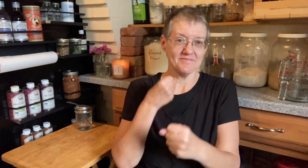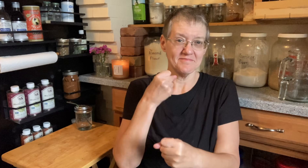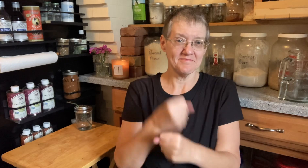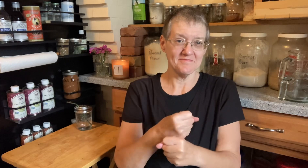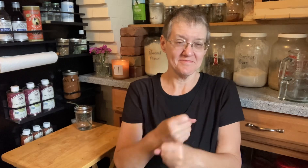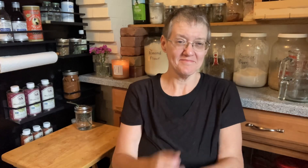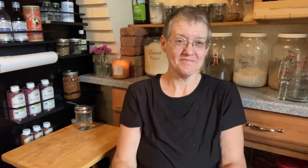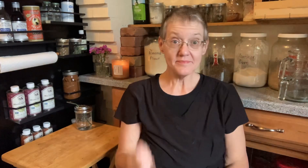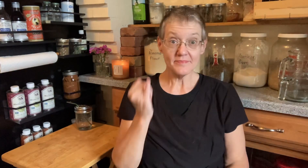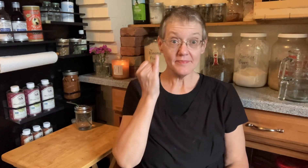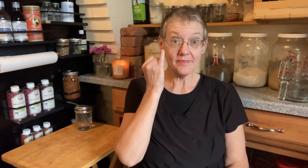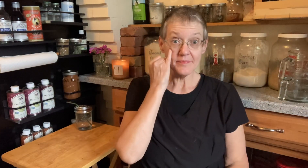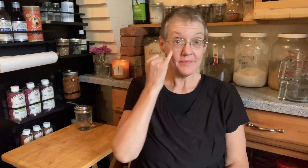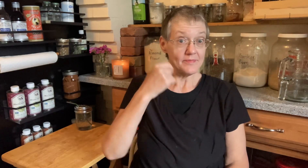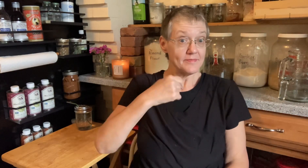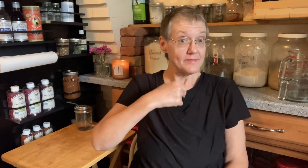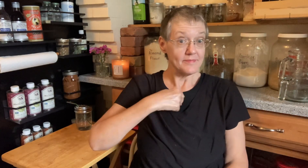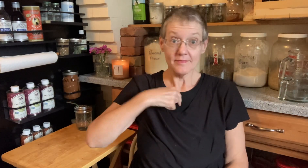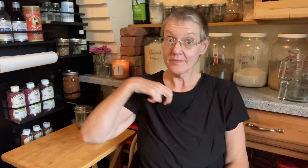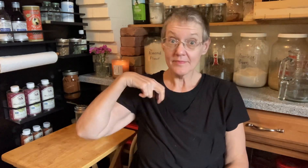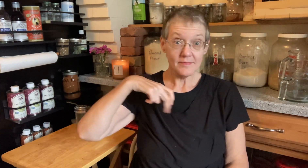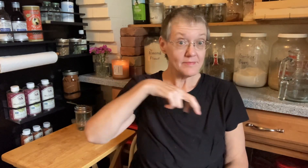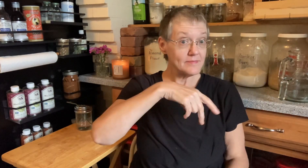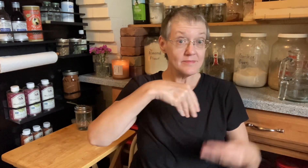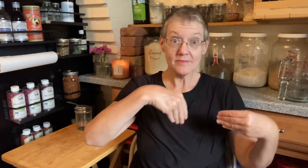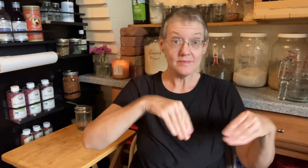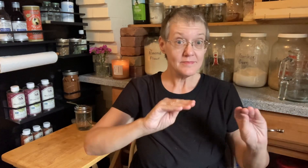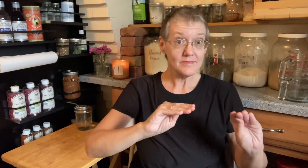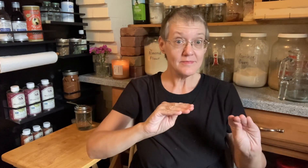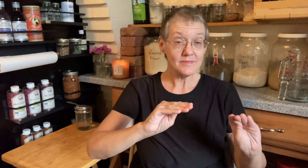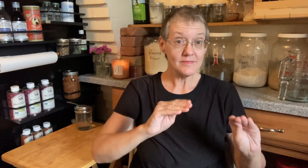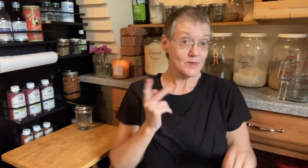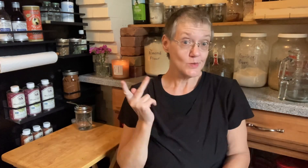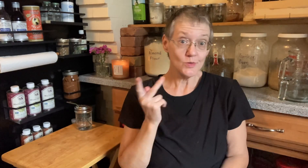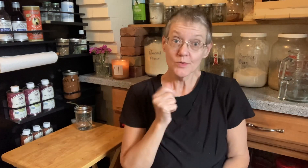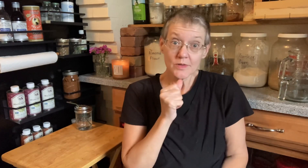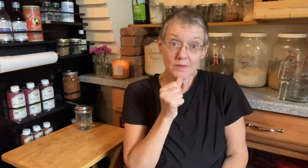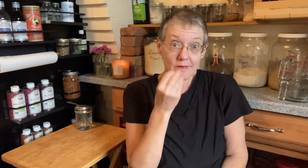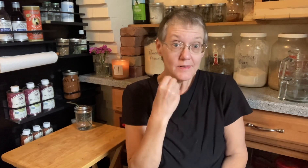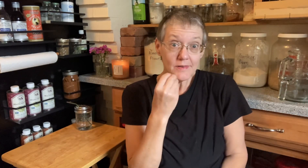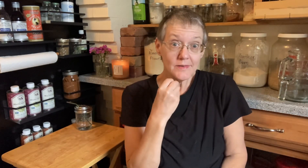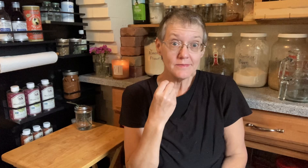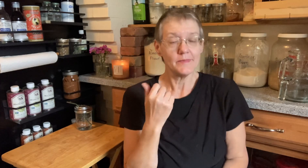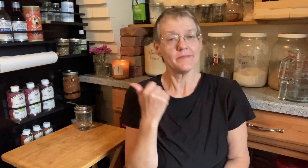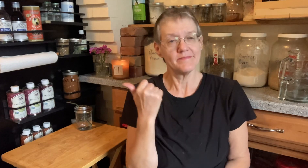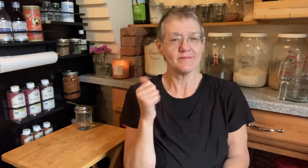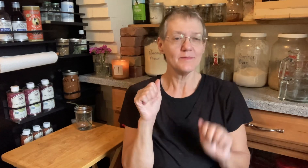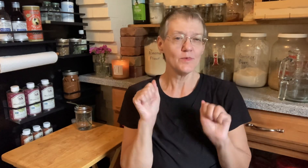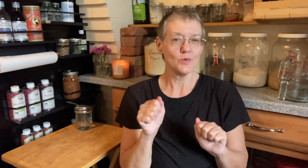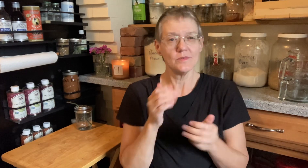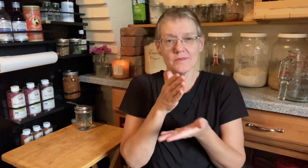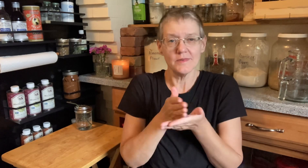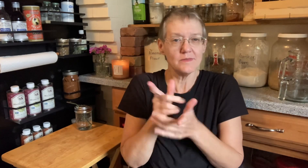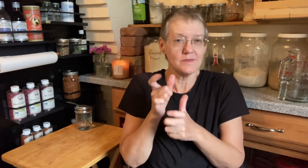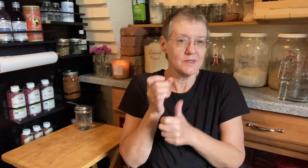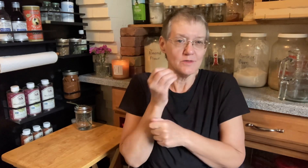Every day for 1 year. If I didn't walk to the store, we didn't eat. Now, Dale could stop by fast